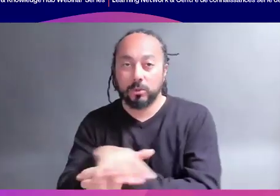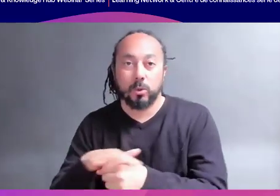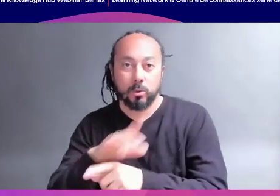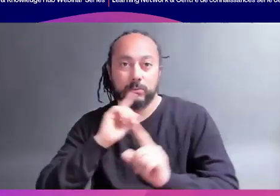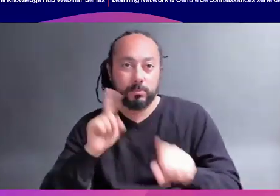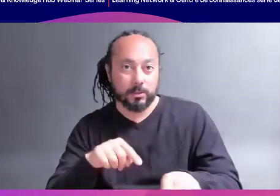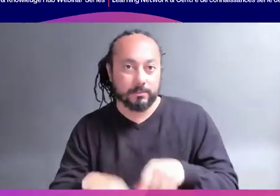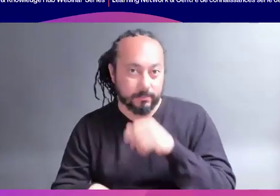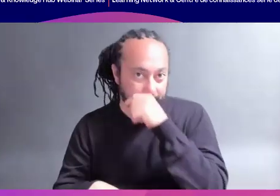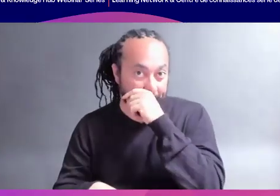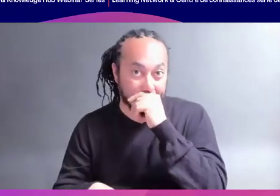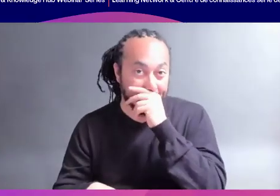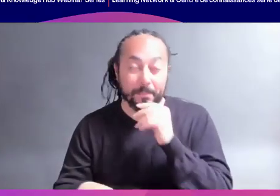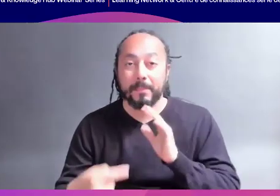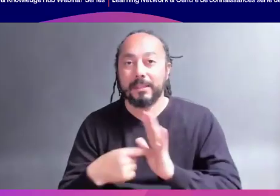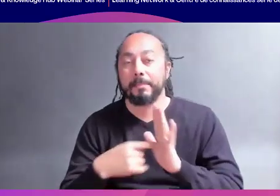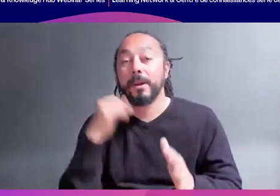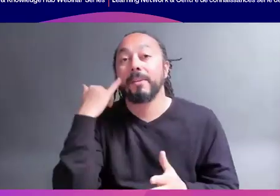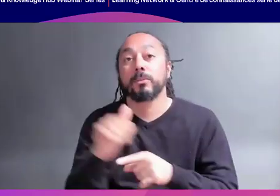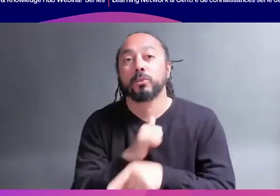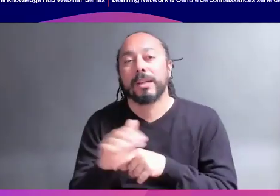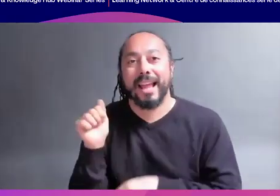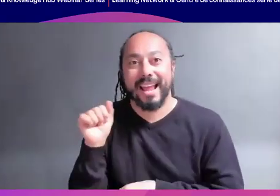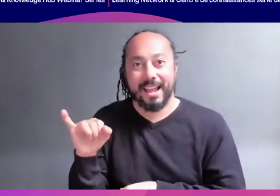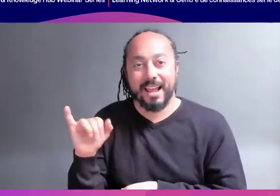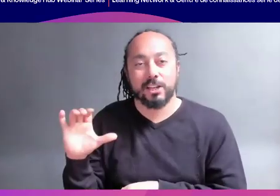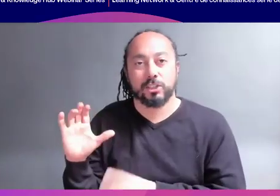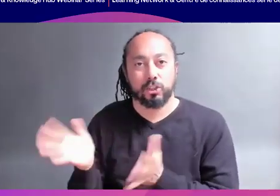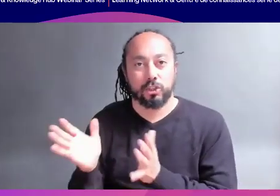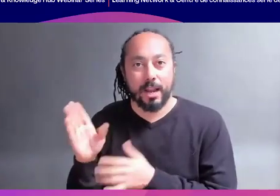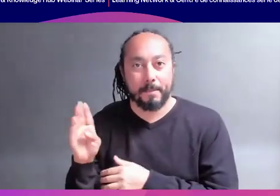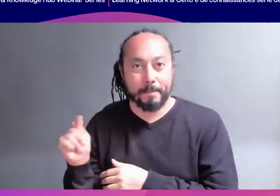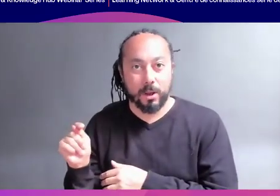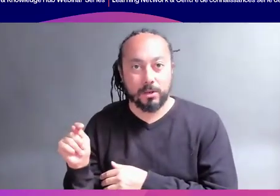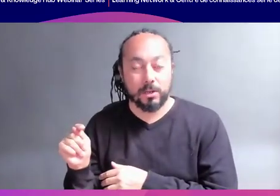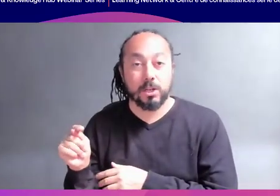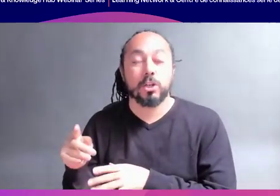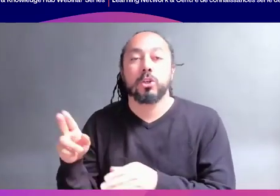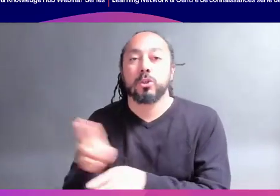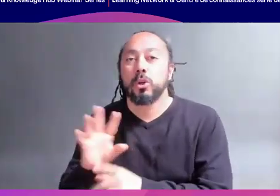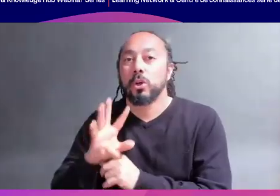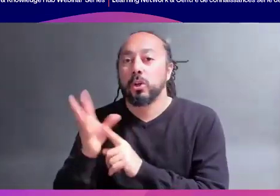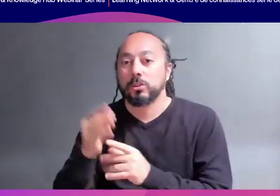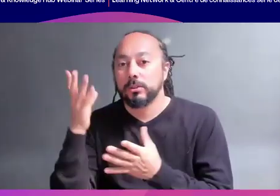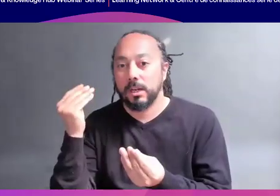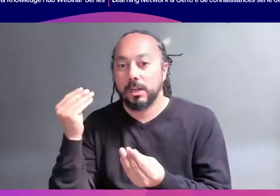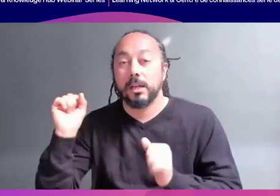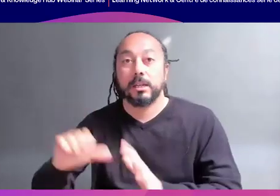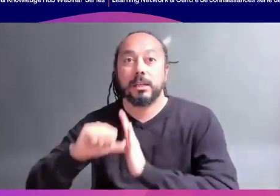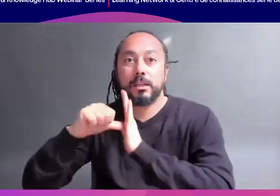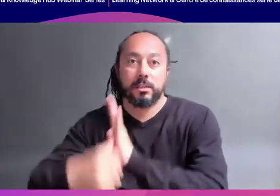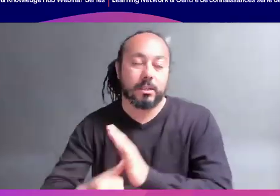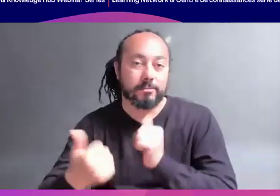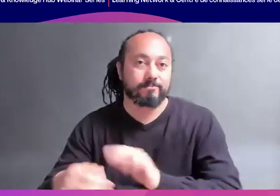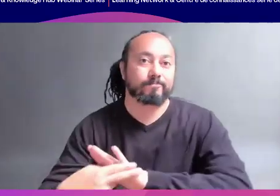example, if we're training AI chatbots using majority culture data, that can really reinforce biases.